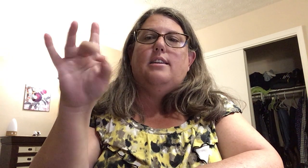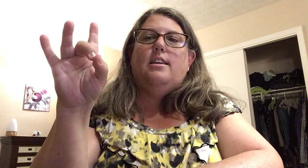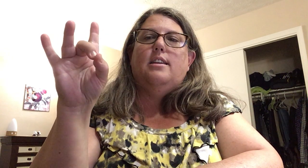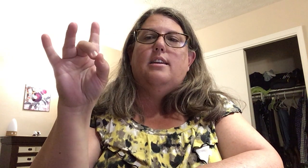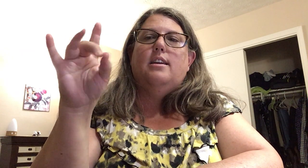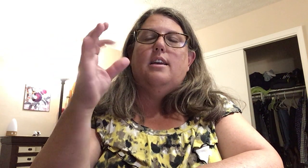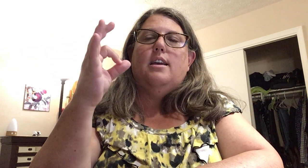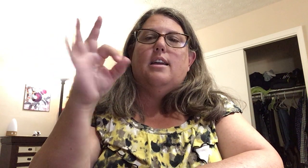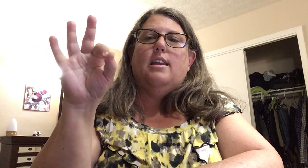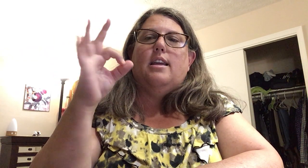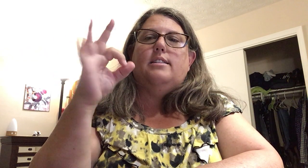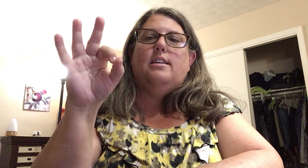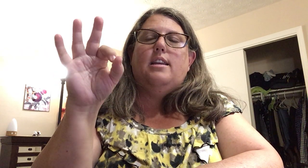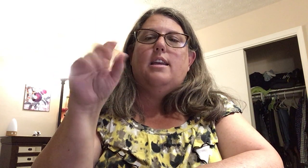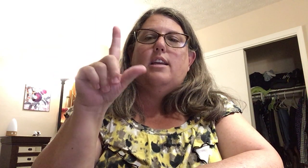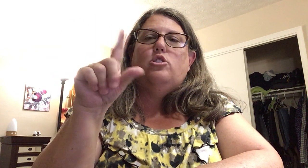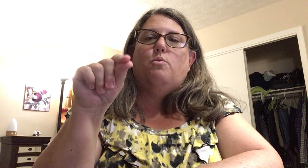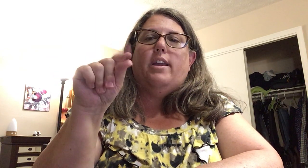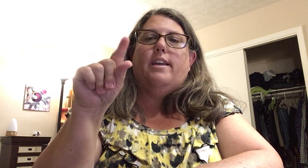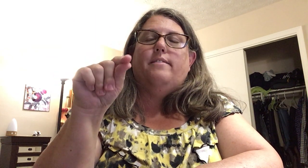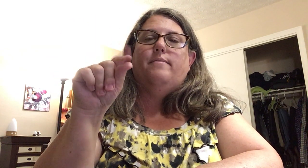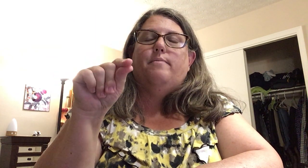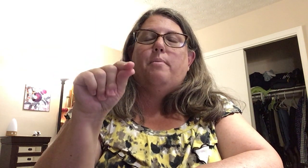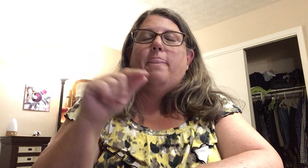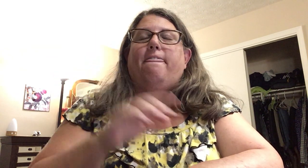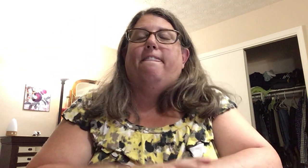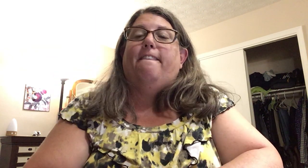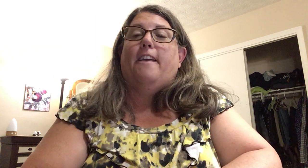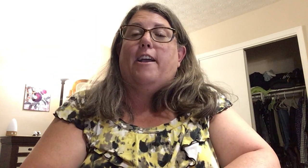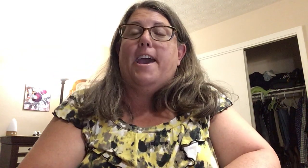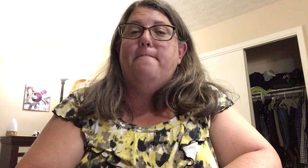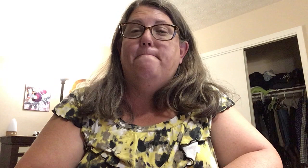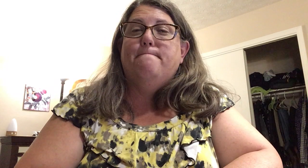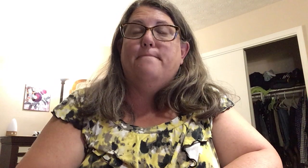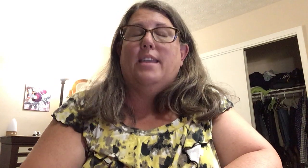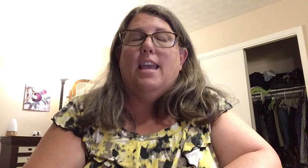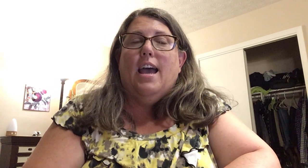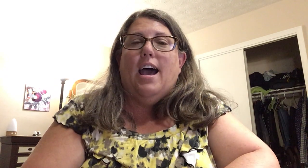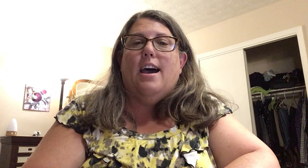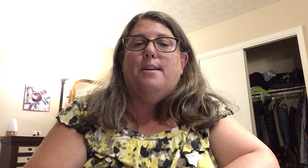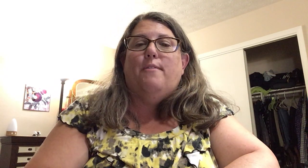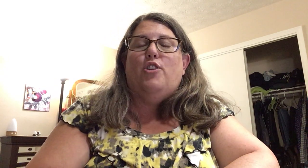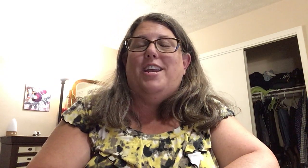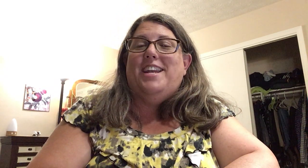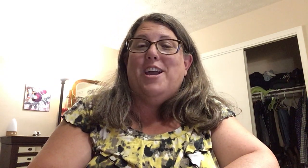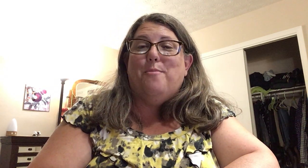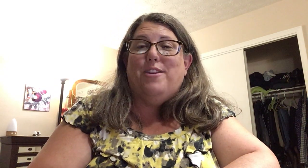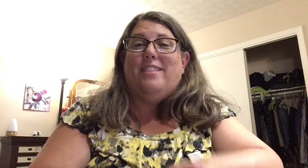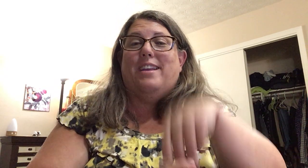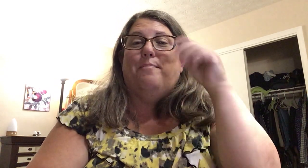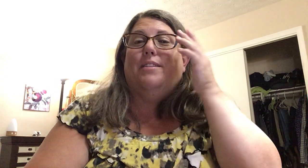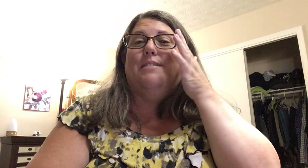18, 19, and 20. Okay? If you need any help or anything, please